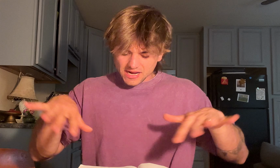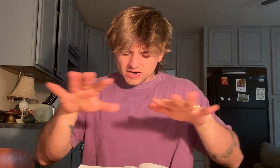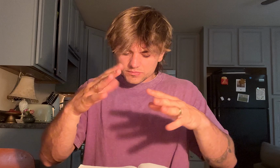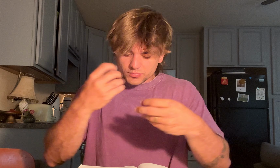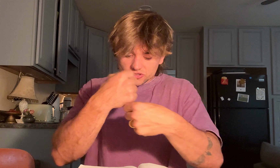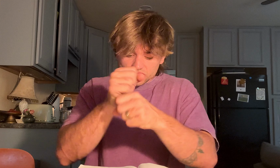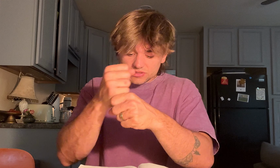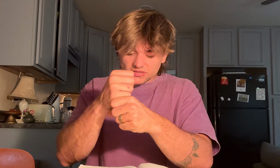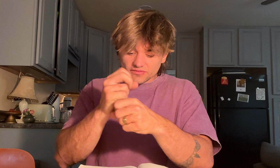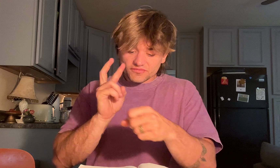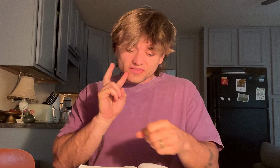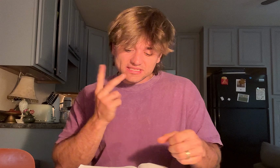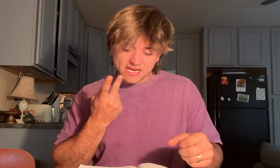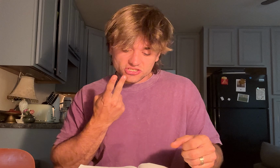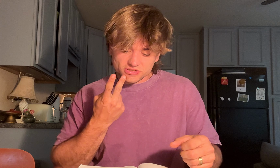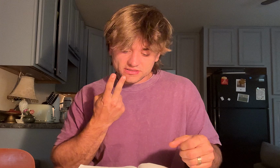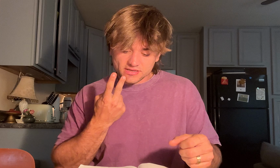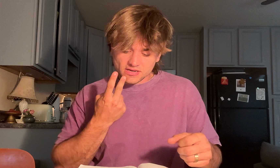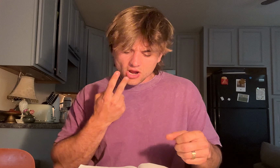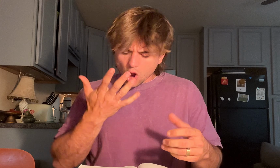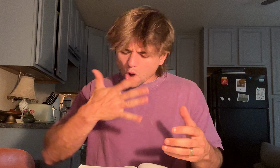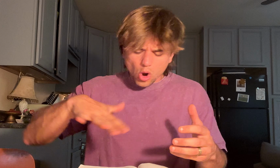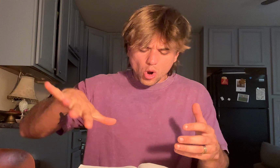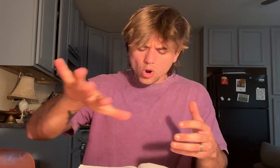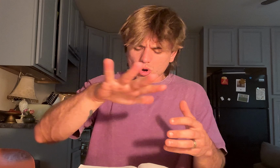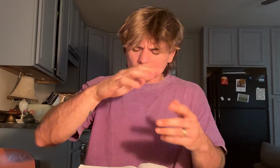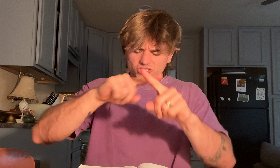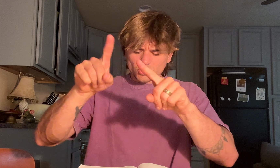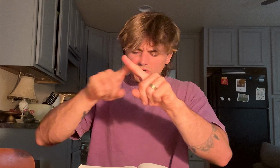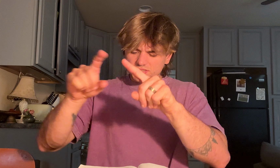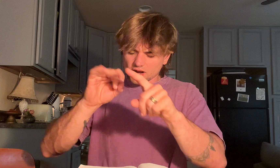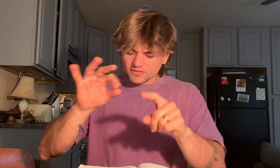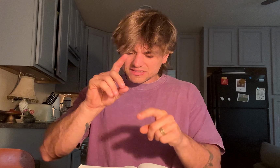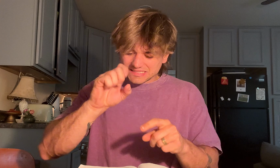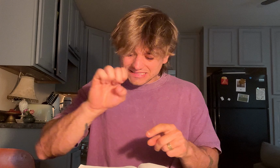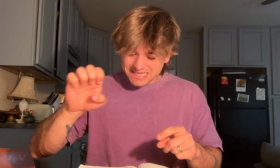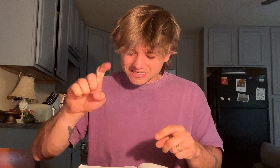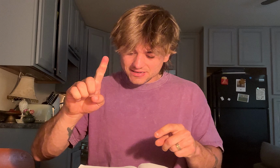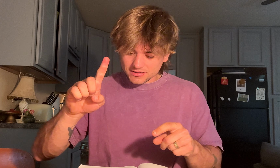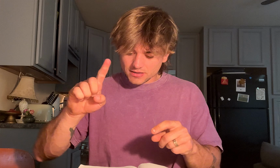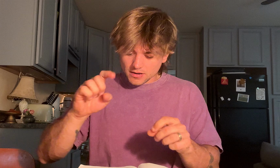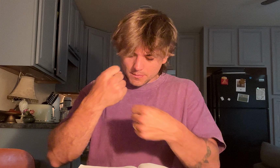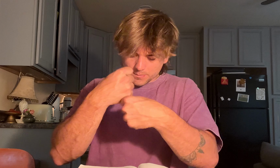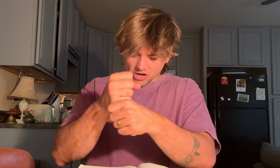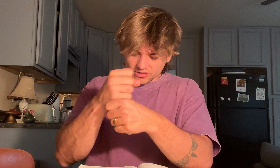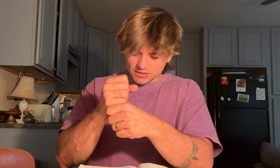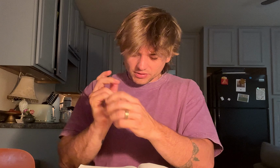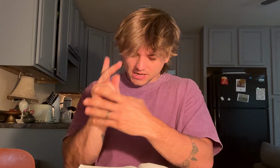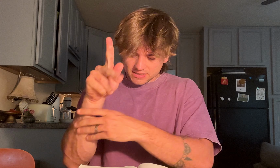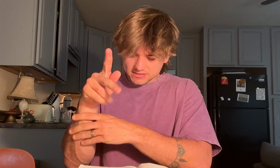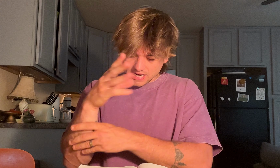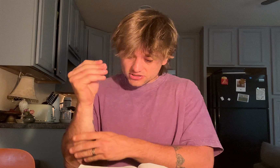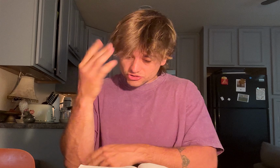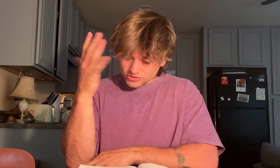land produced vegetations, all sorts of seed-bearing plants, and trees